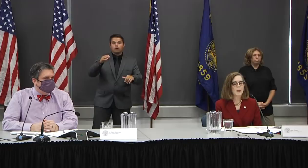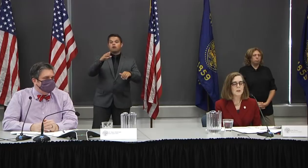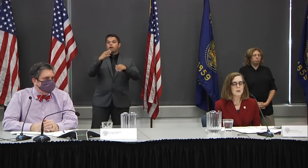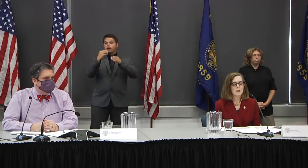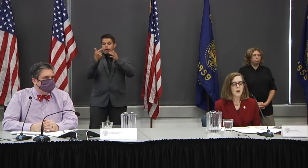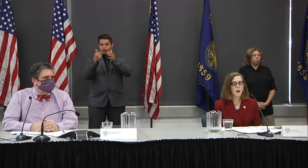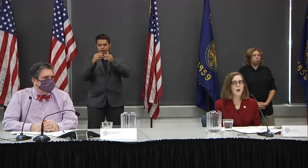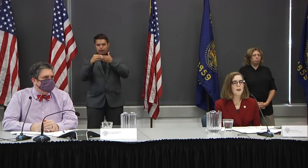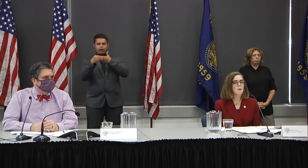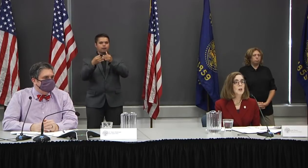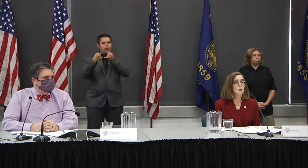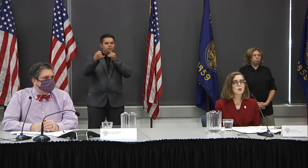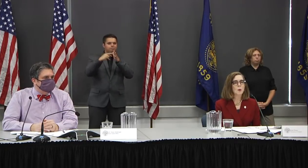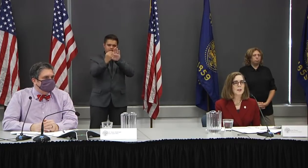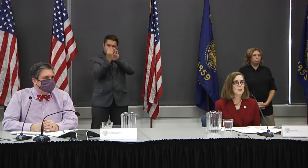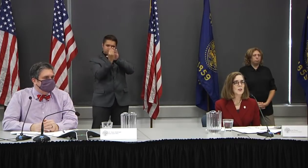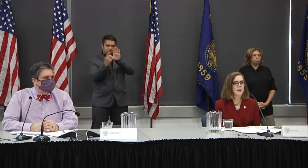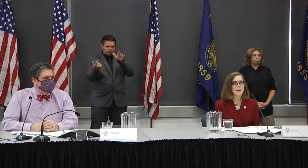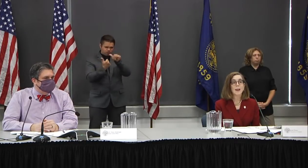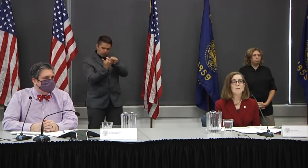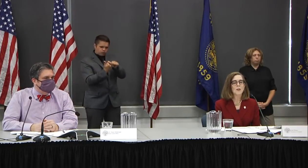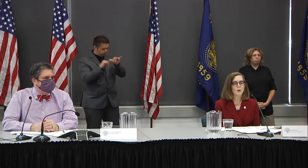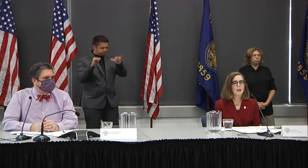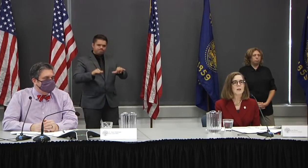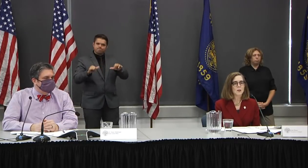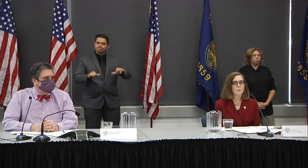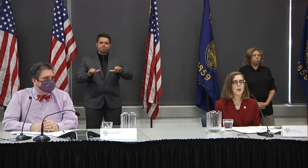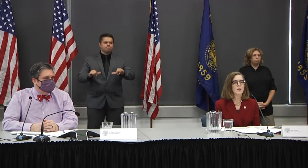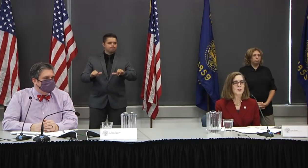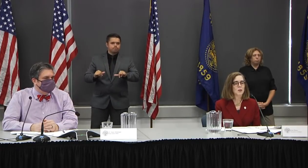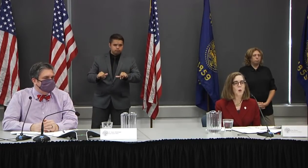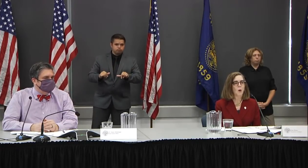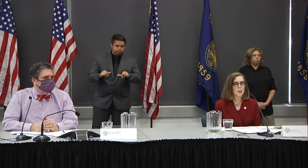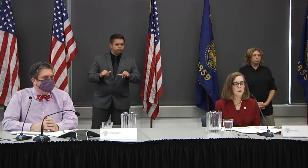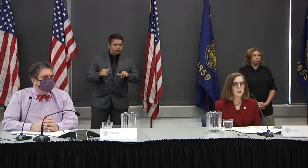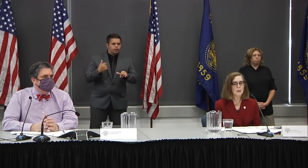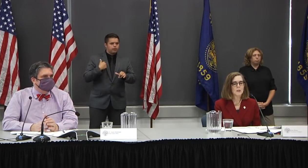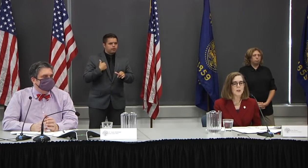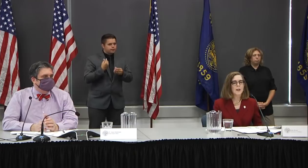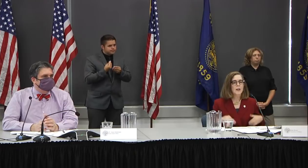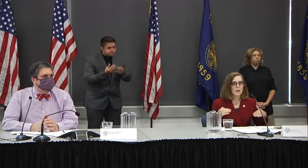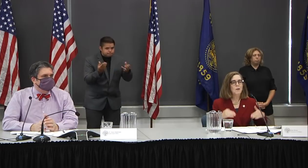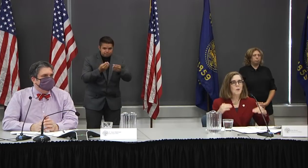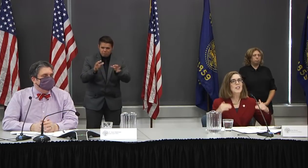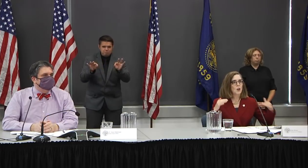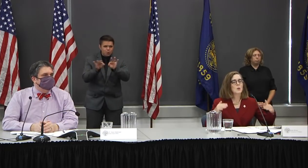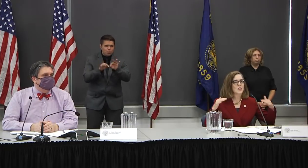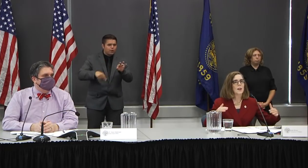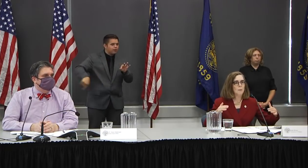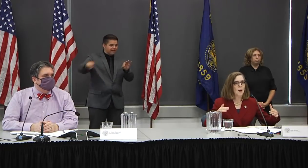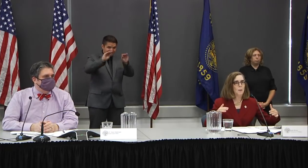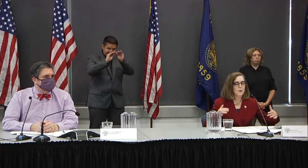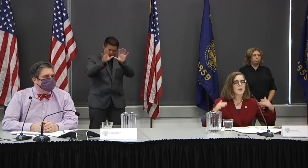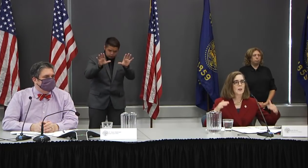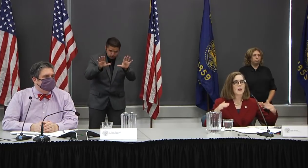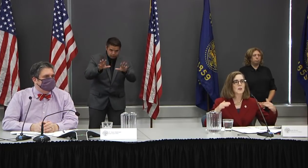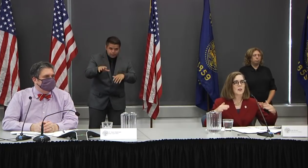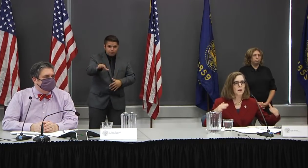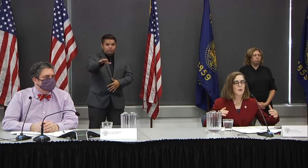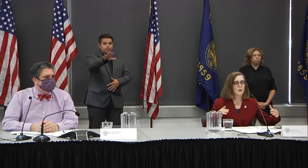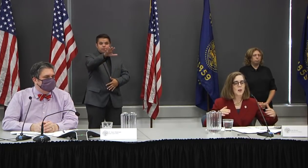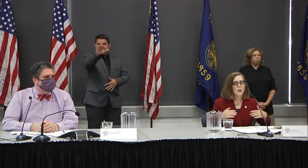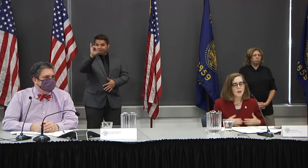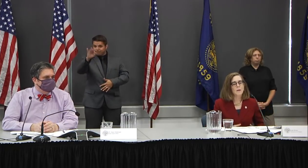office spaces. We are trying to send a very clear message to Oregonians. If we don't step up to the